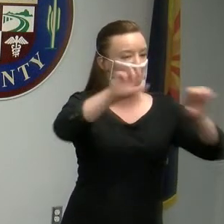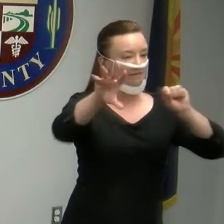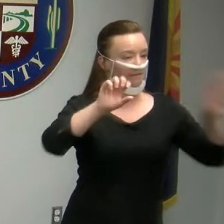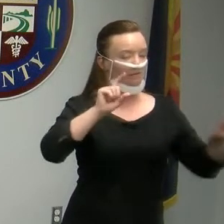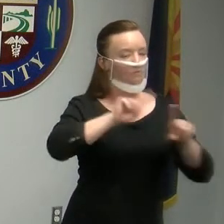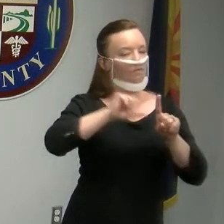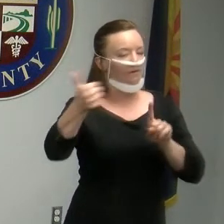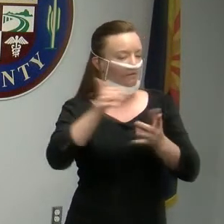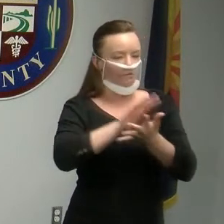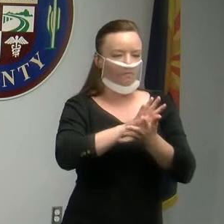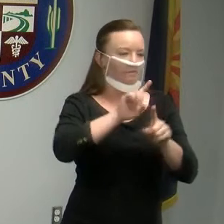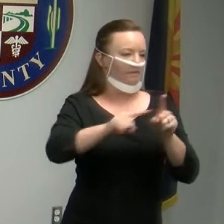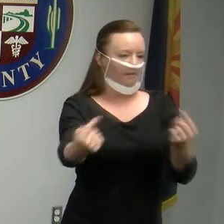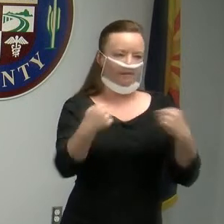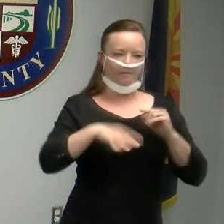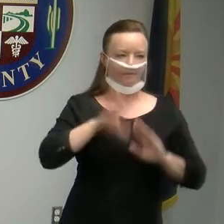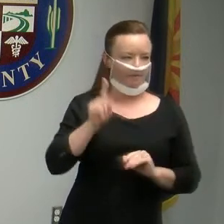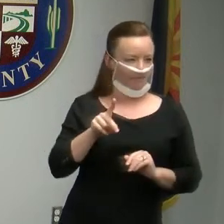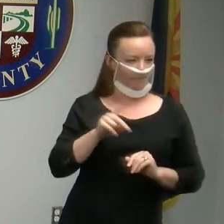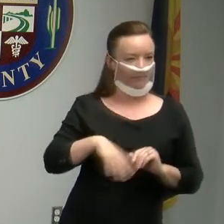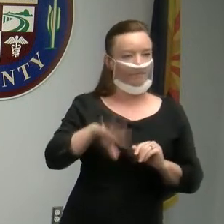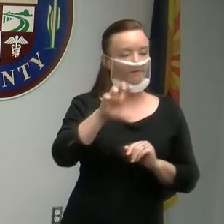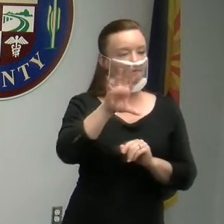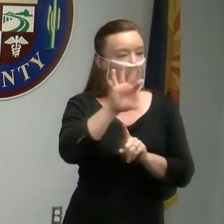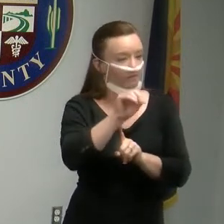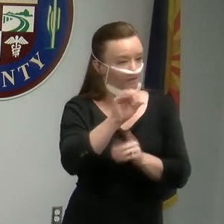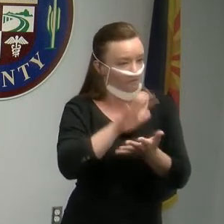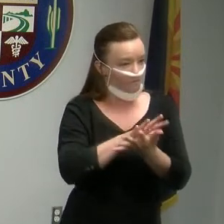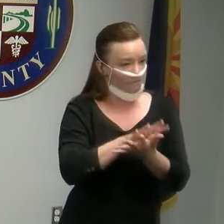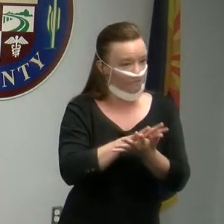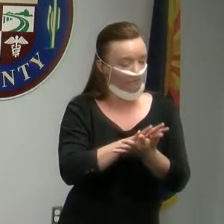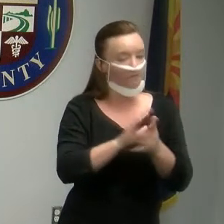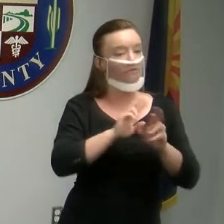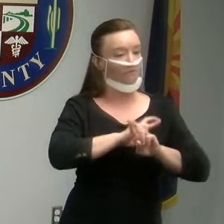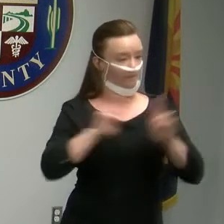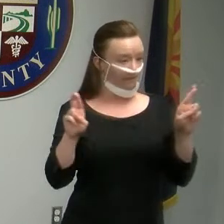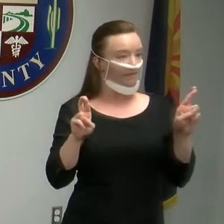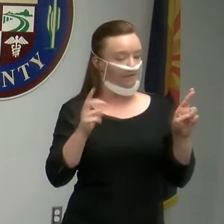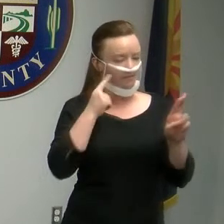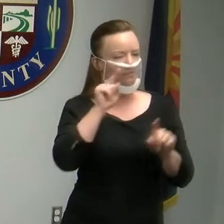them, and 590 kits remain on hand for schools who have not yet responded.